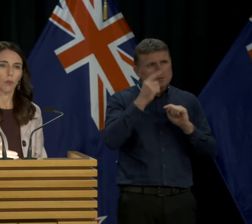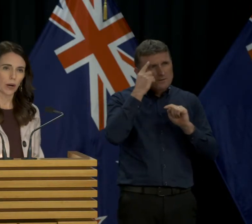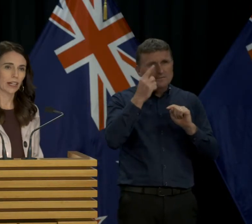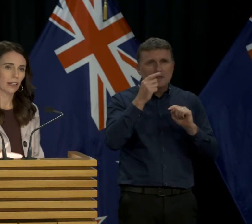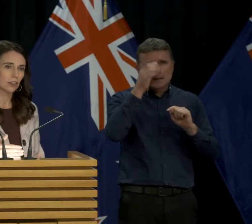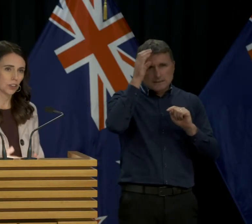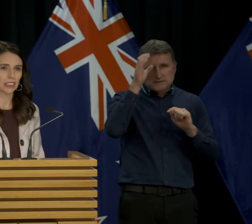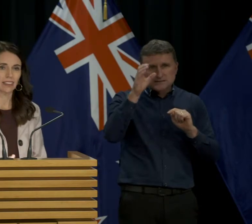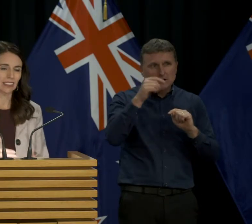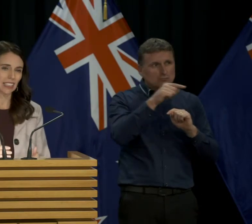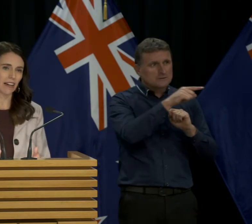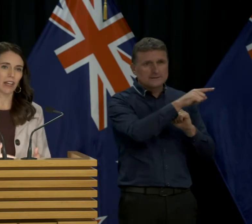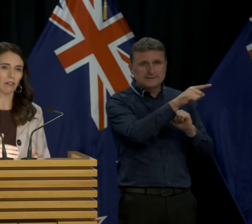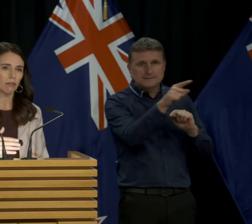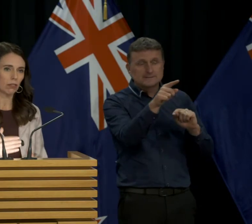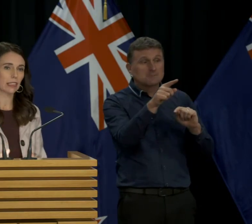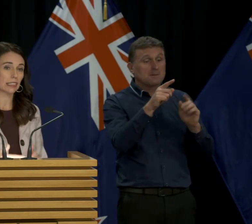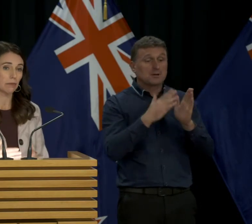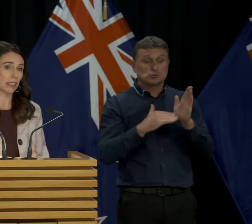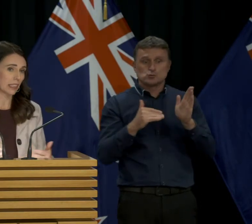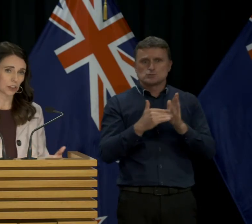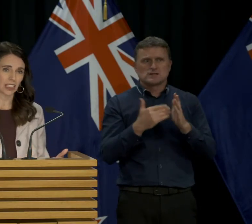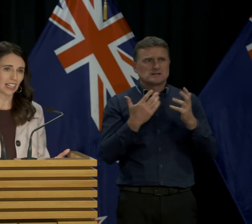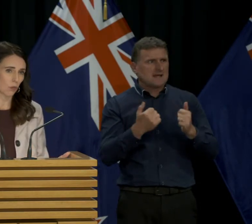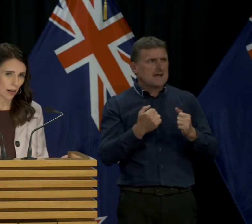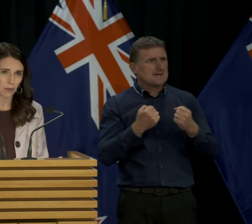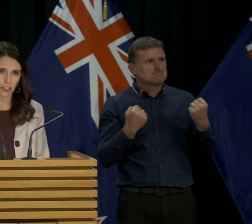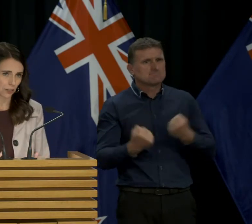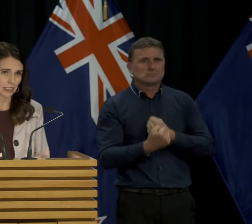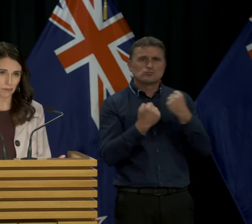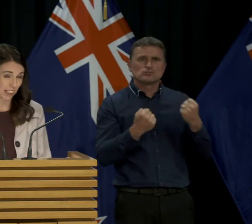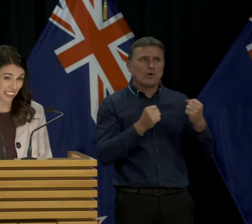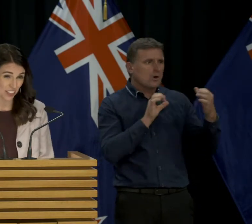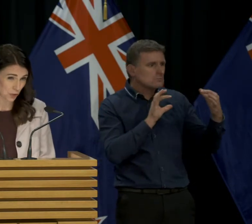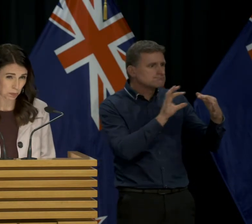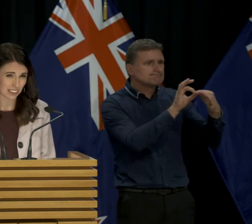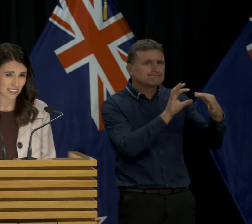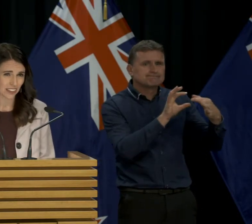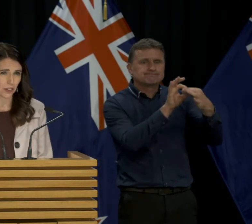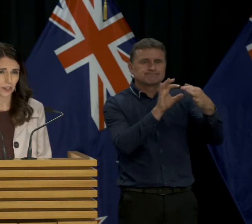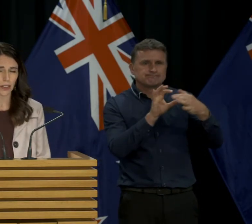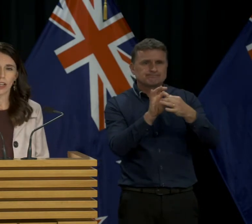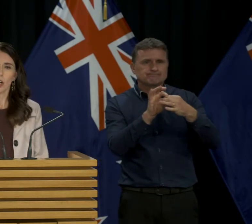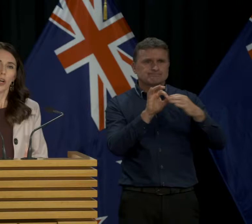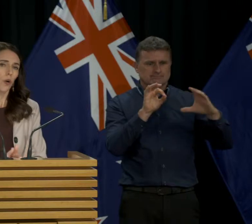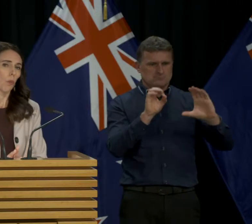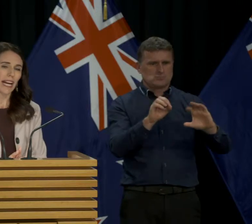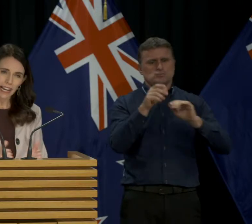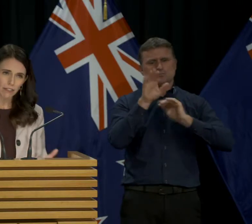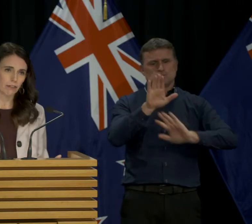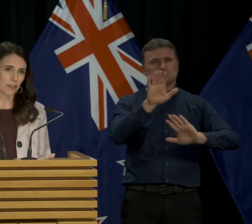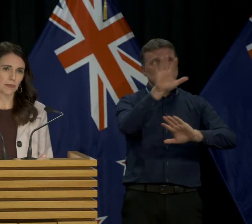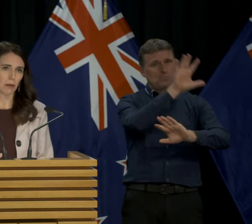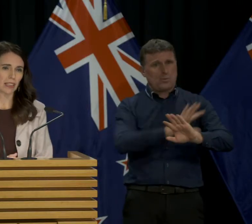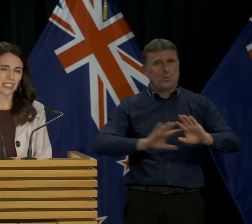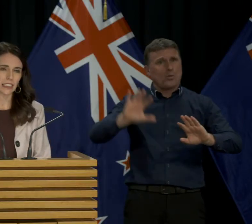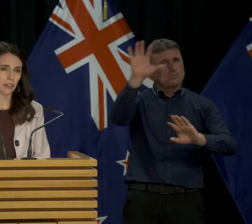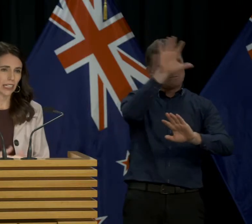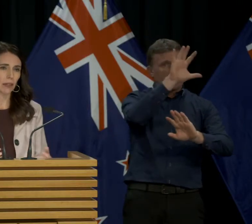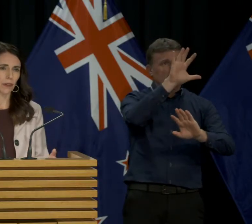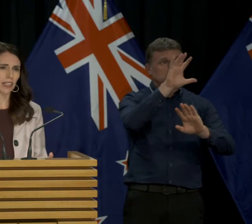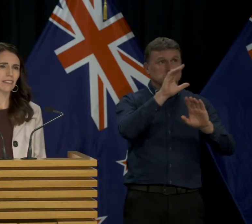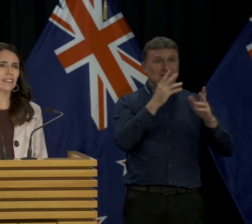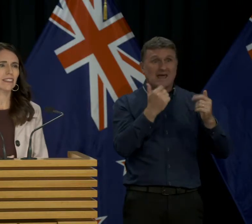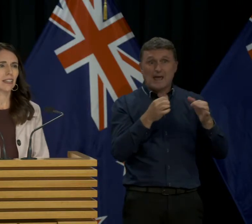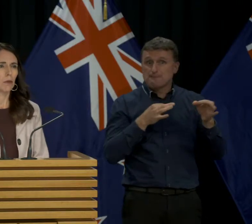countries where New Zealanders have that really deep connection, and our realm countries has been the natural place to go. We haven't firmed up plans